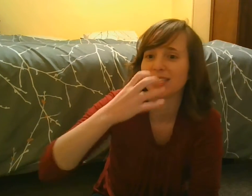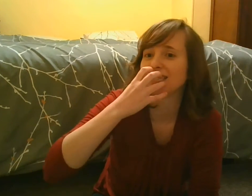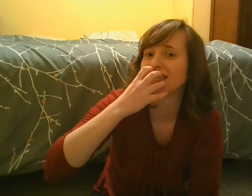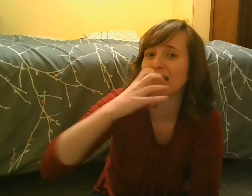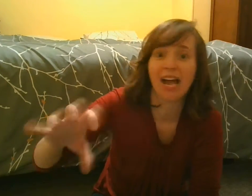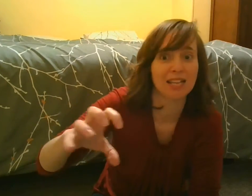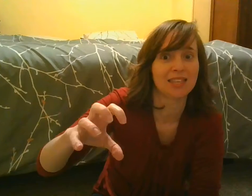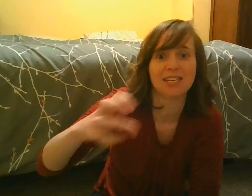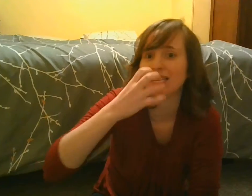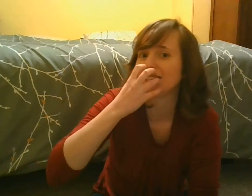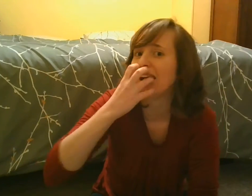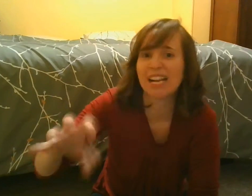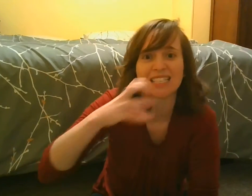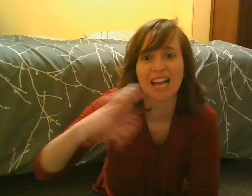because it's a hot thing to eat. Hot, hot.